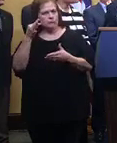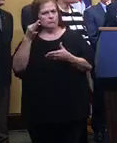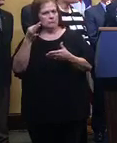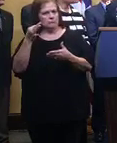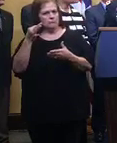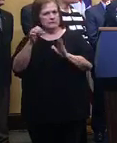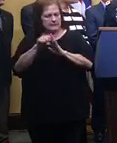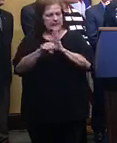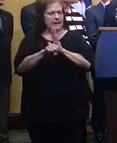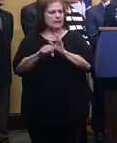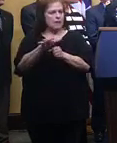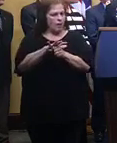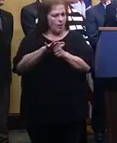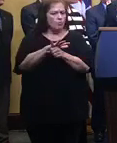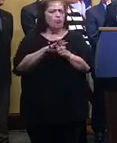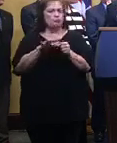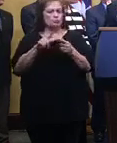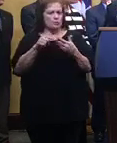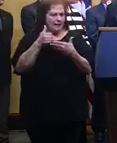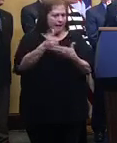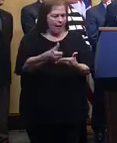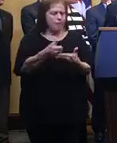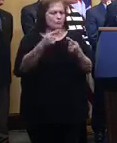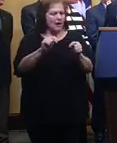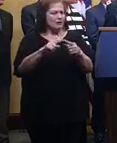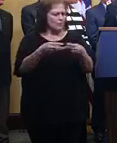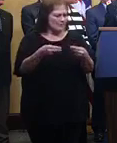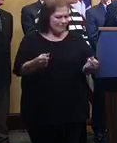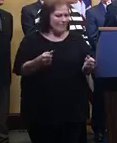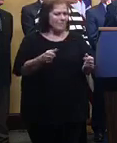state and local level to help solve this issue.